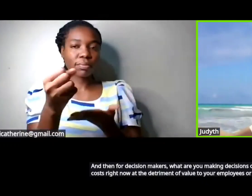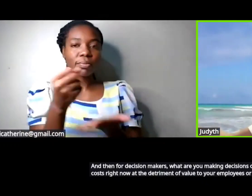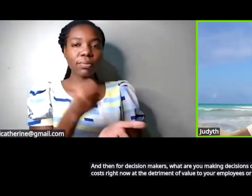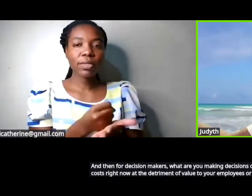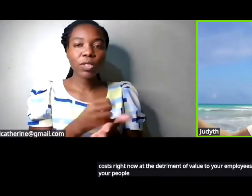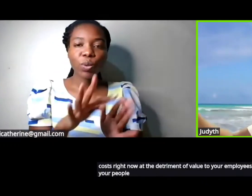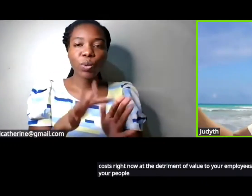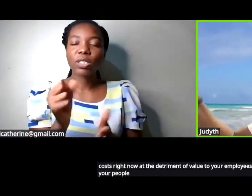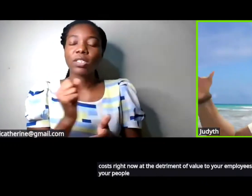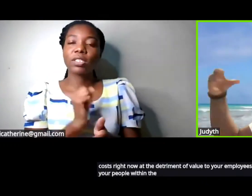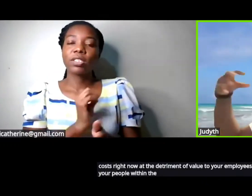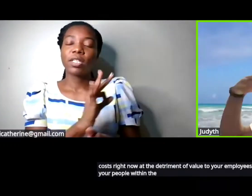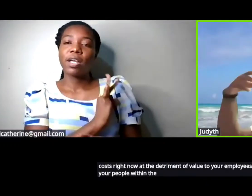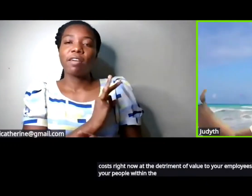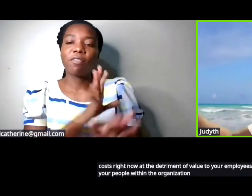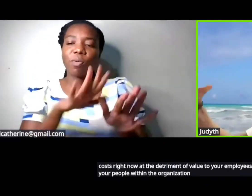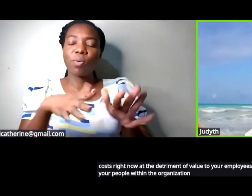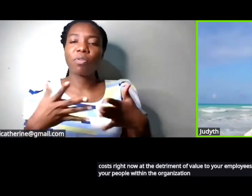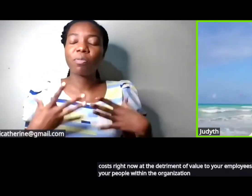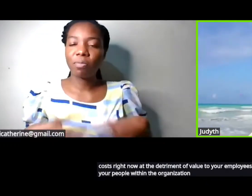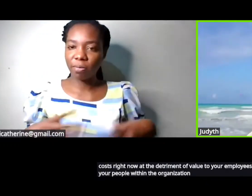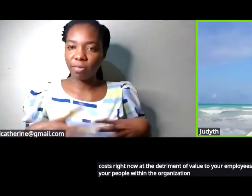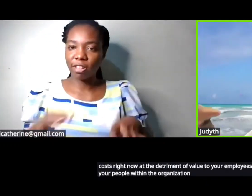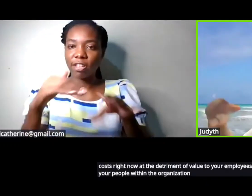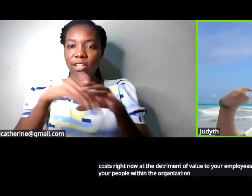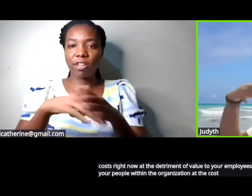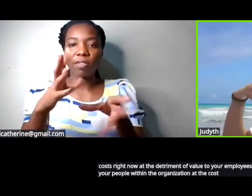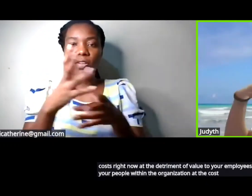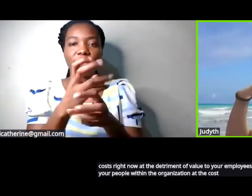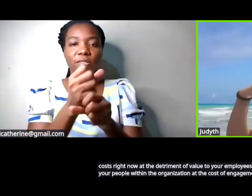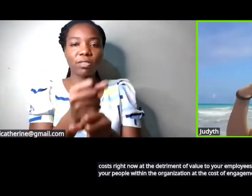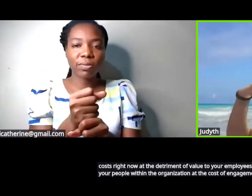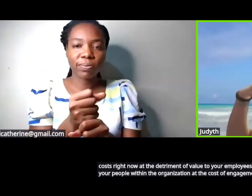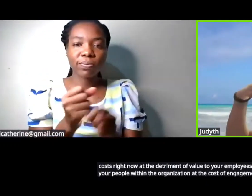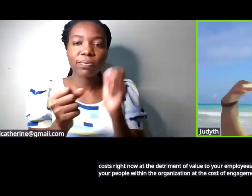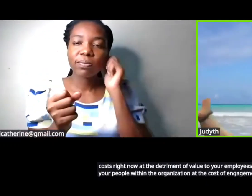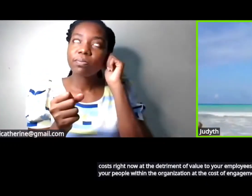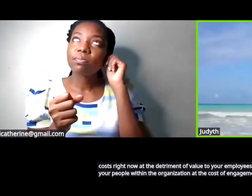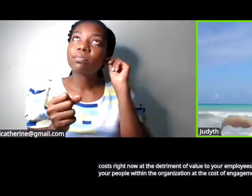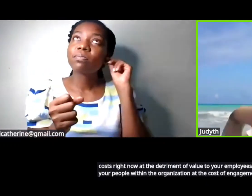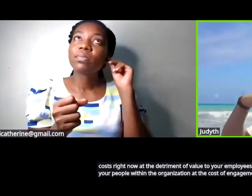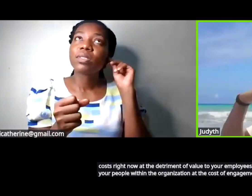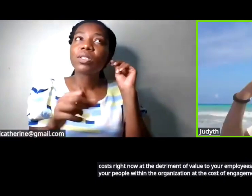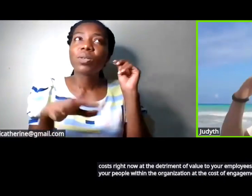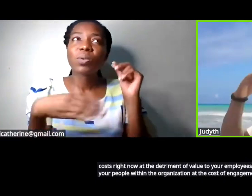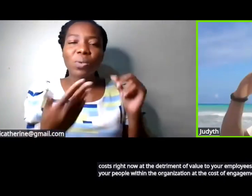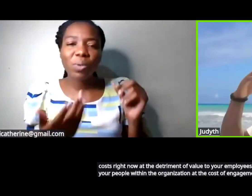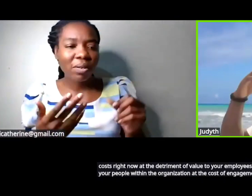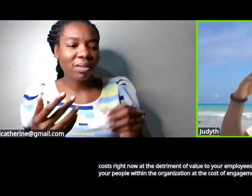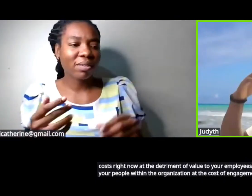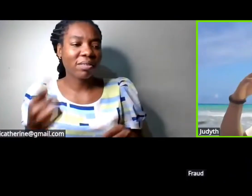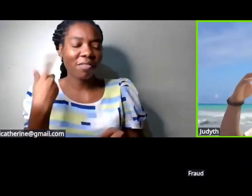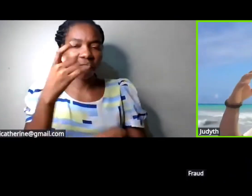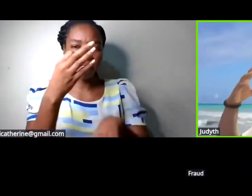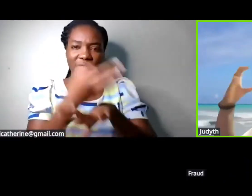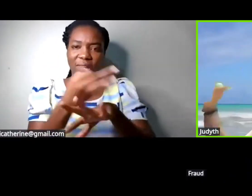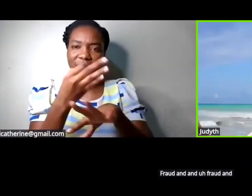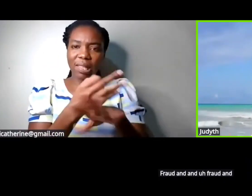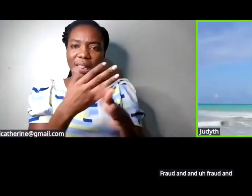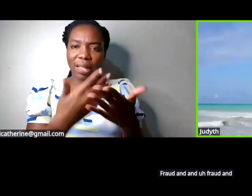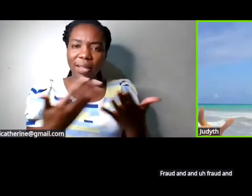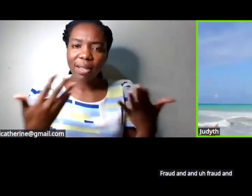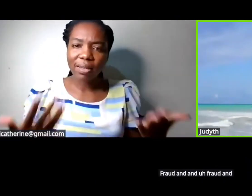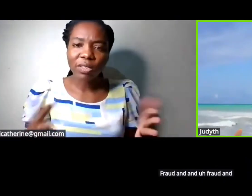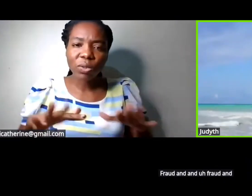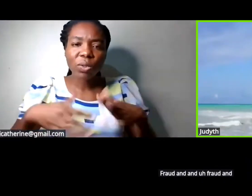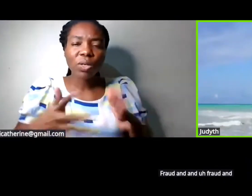the organization? At the cost of engagement, at the cost of fraud and poor